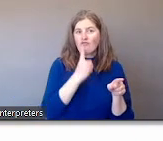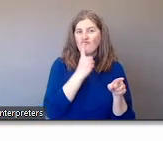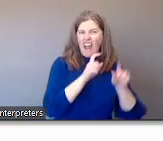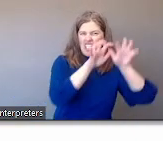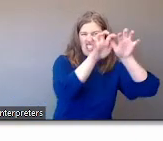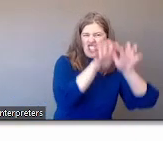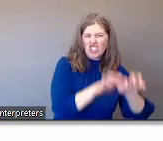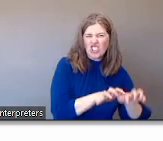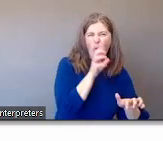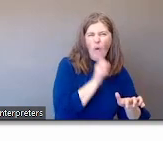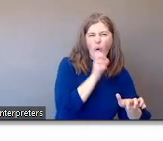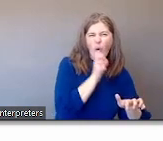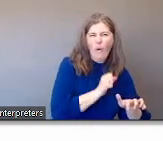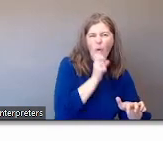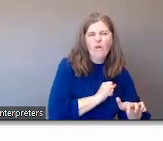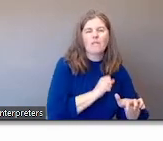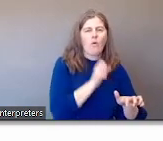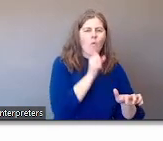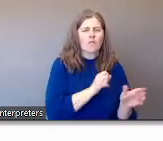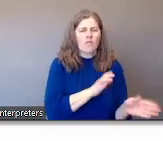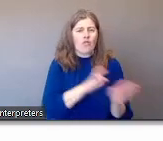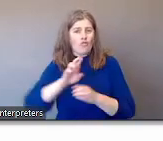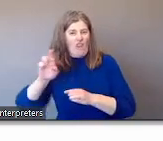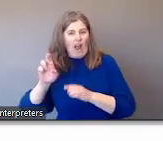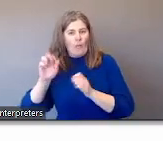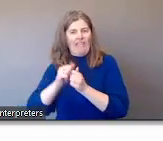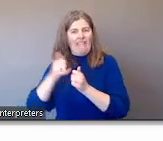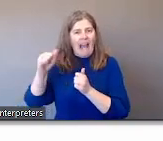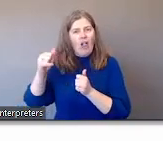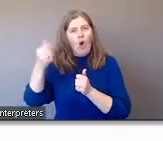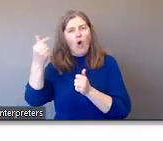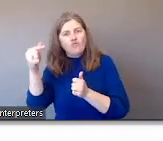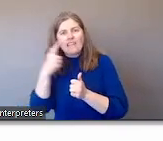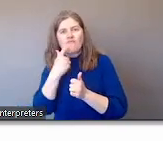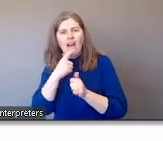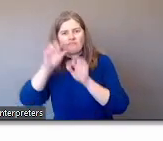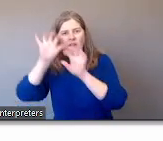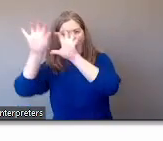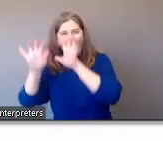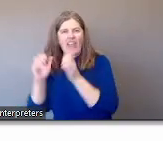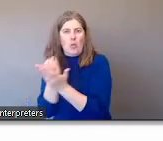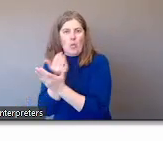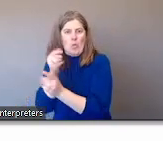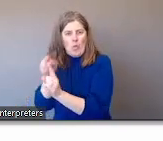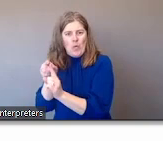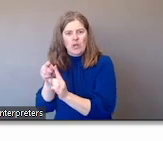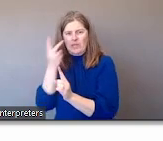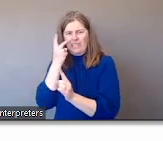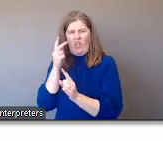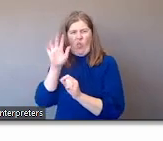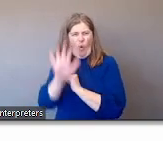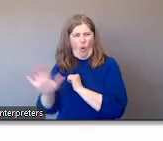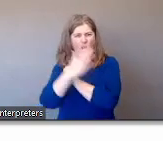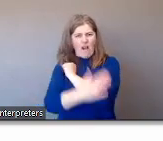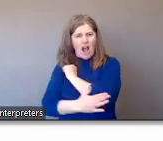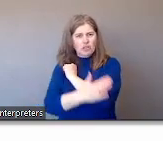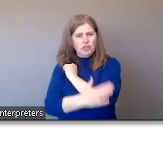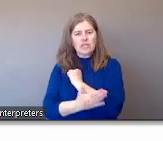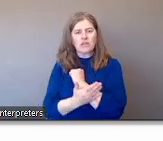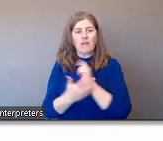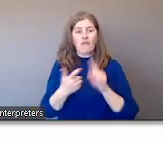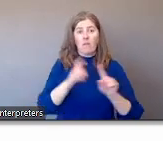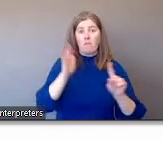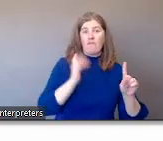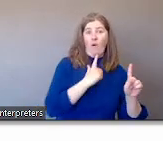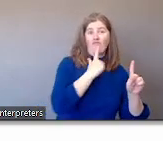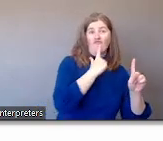is the old system. The right is the new map on the CDC website. And you can see the whole country went from